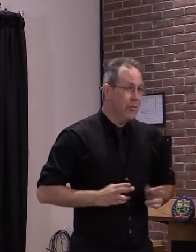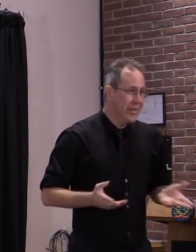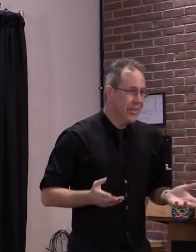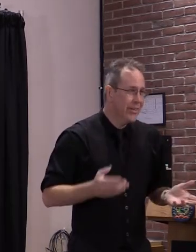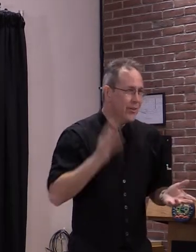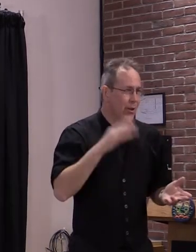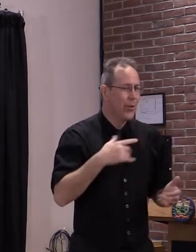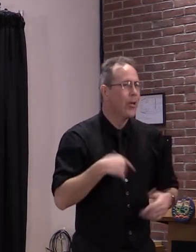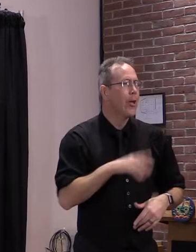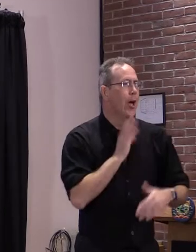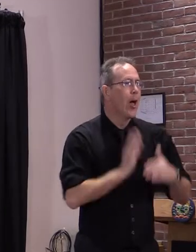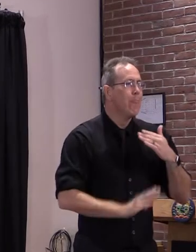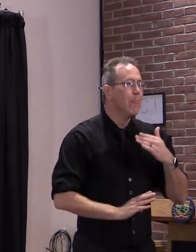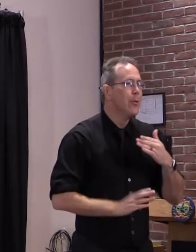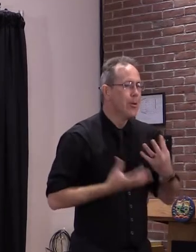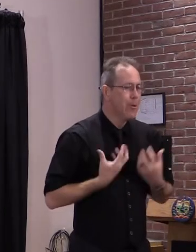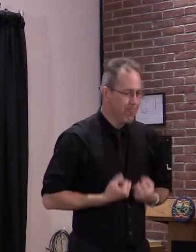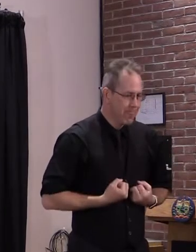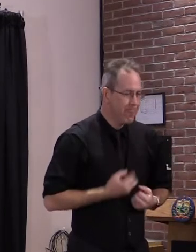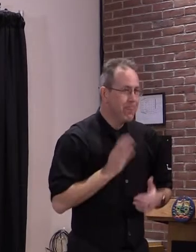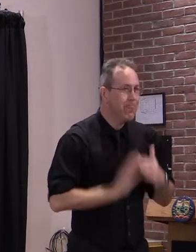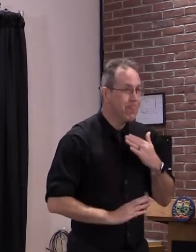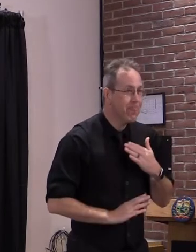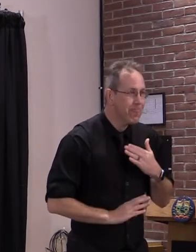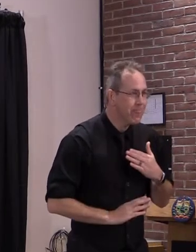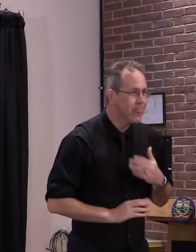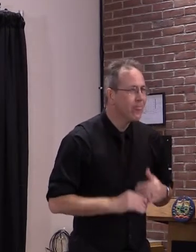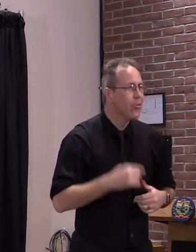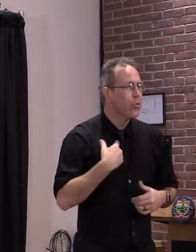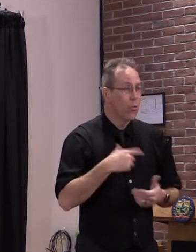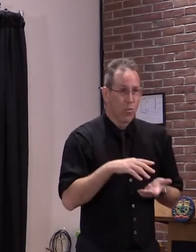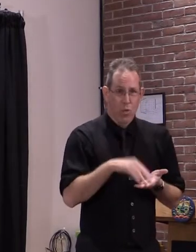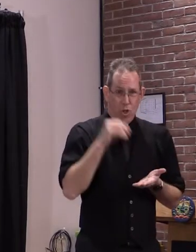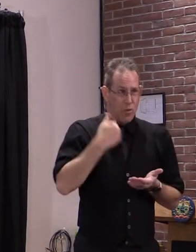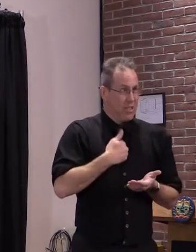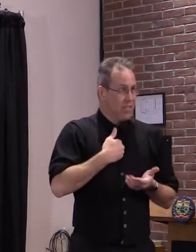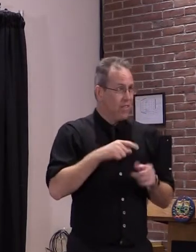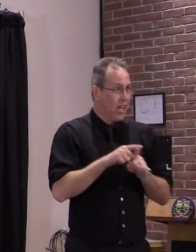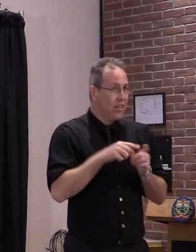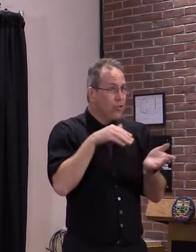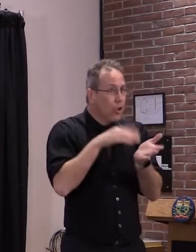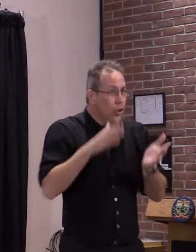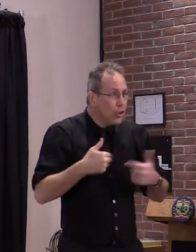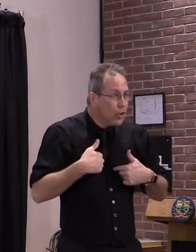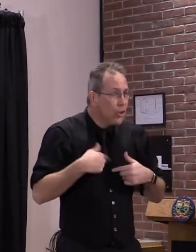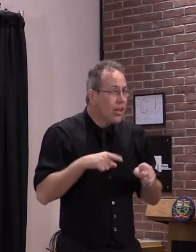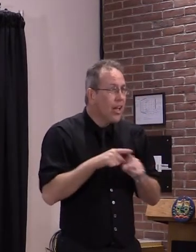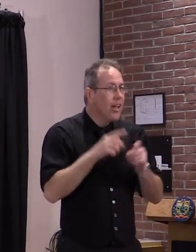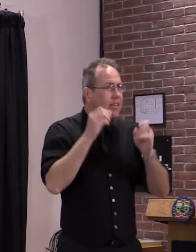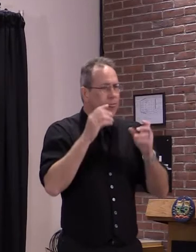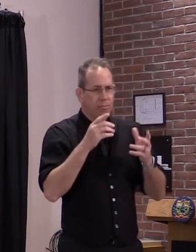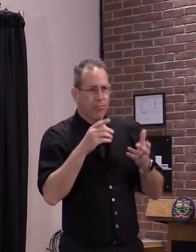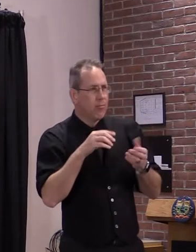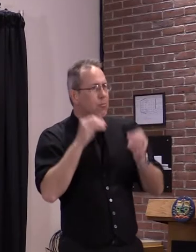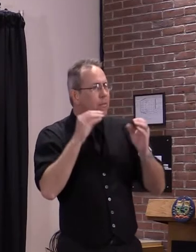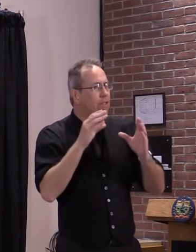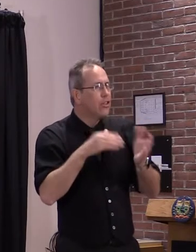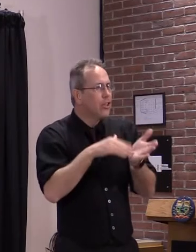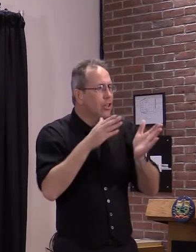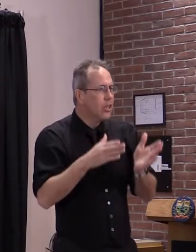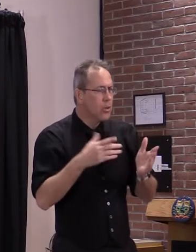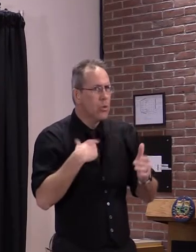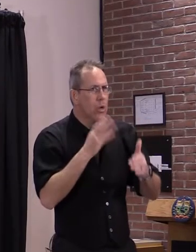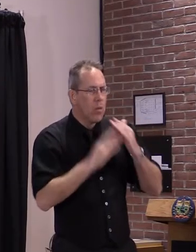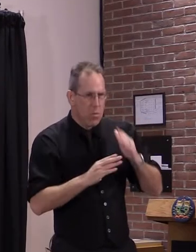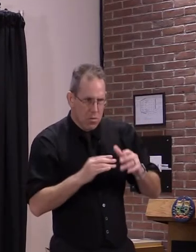way and in a medical and public health way is humility. Because this is, again, something no one